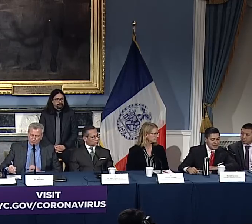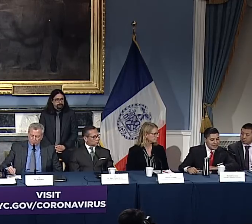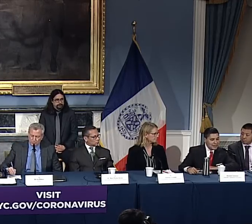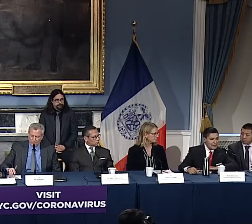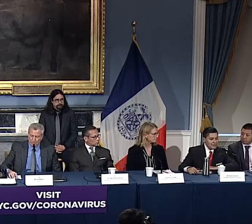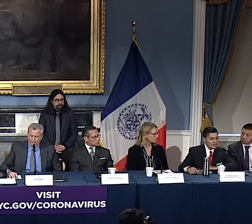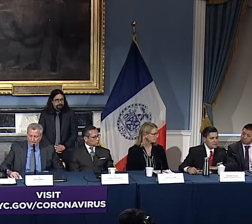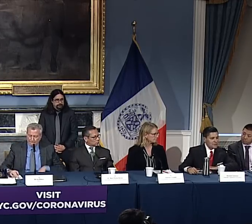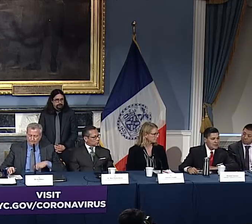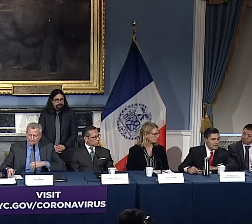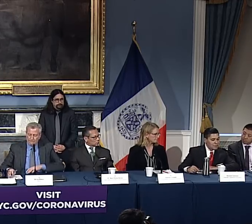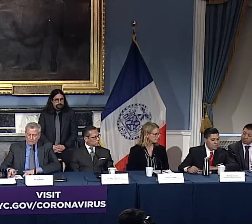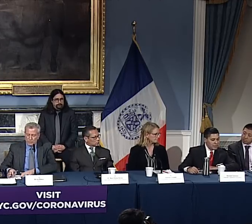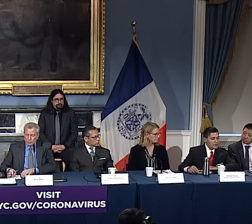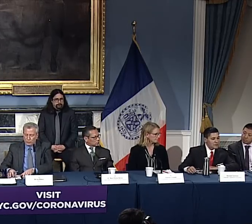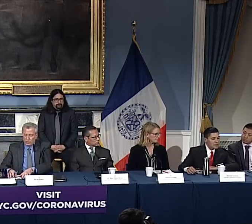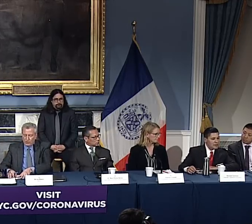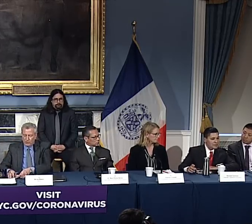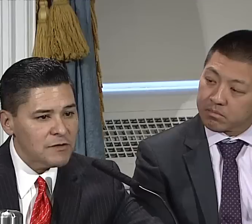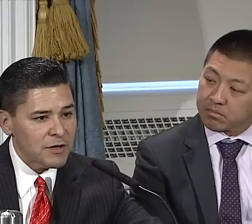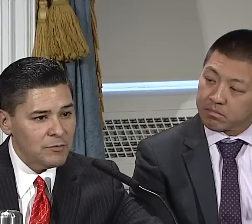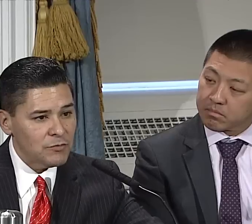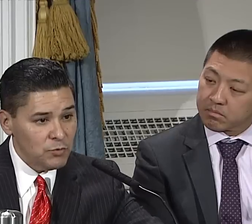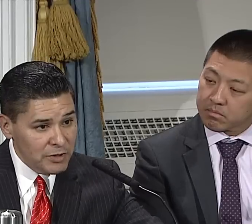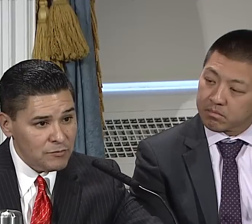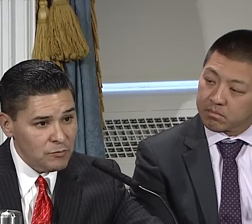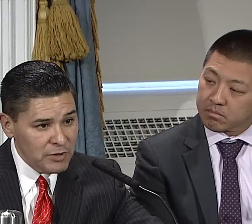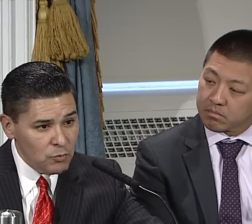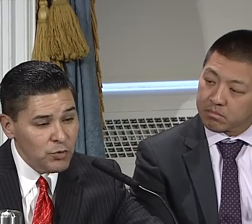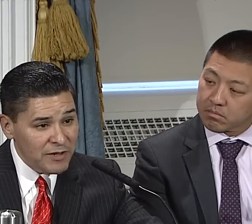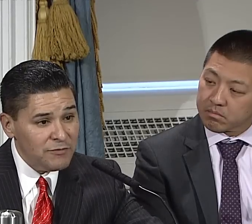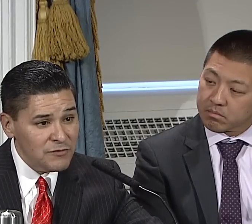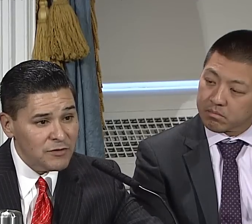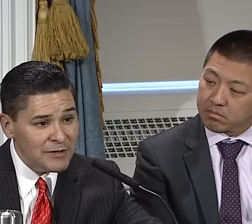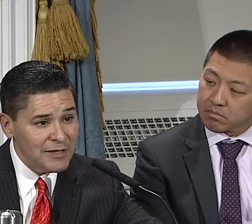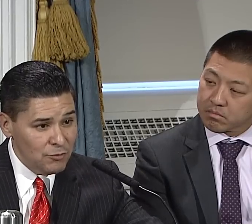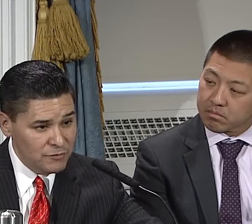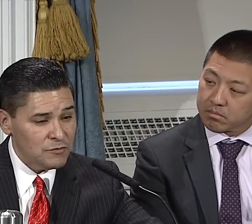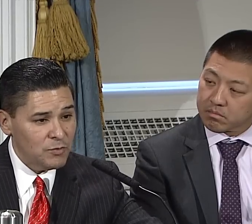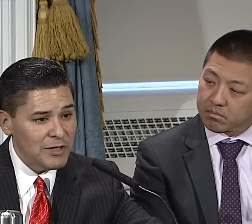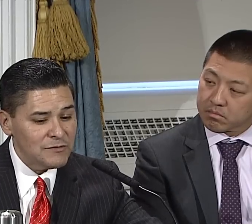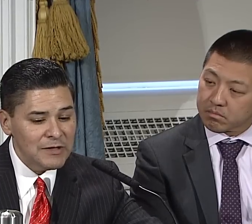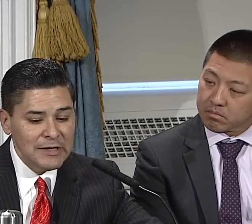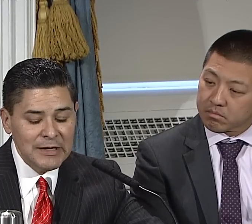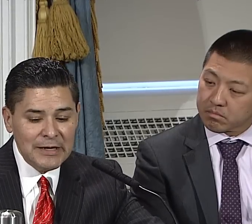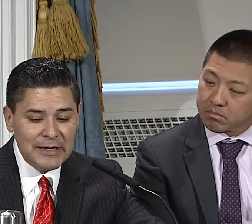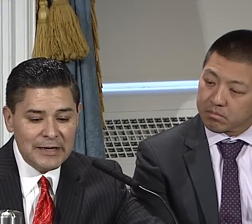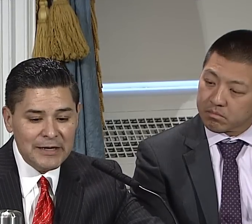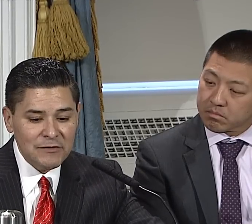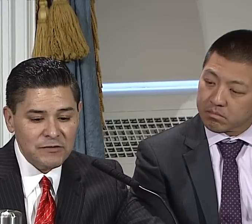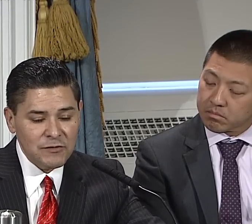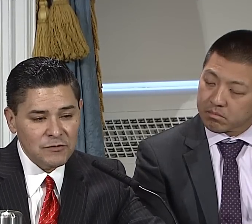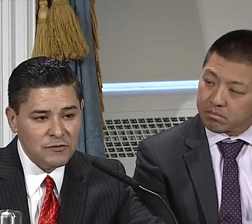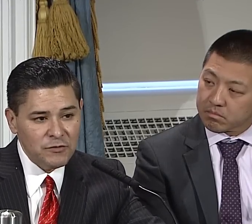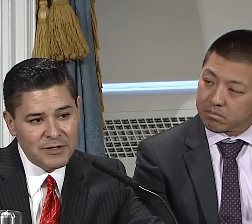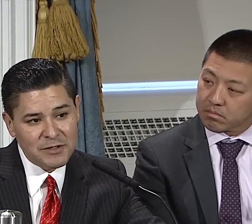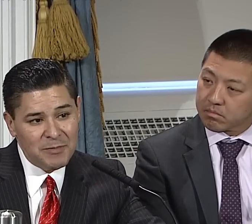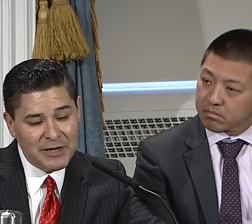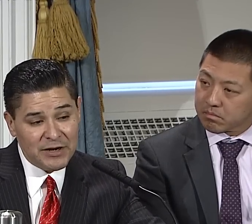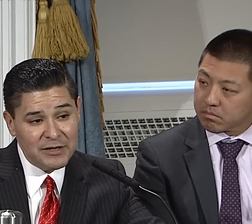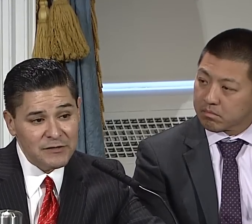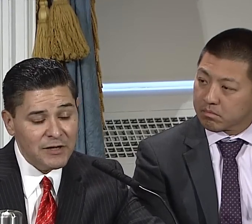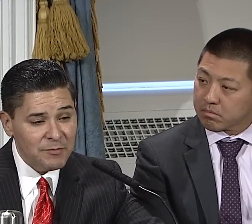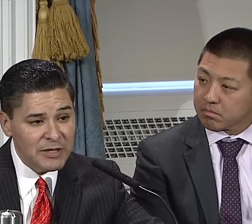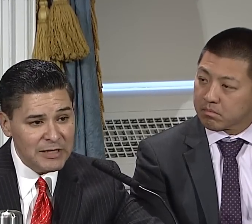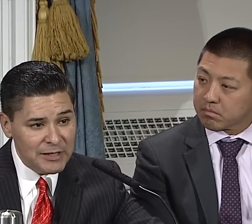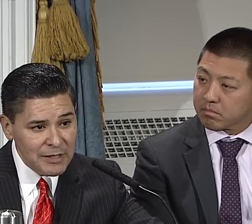alcalde, hoy en este día cerramos un edificio que tiene 2 escuelas. Esos estudiantes van